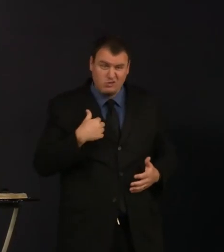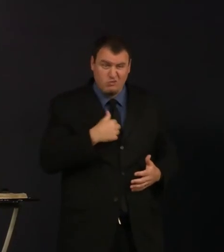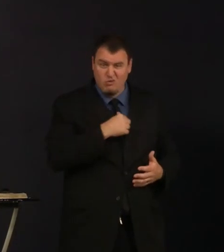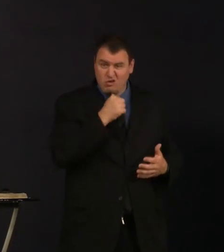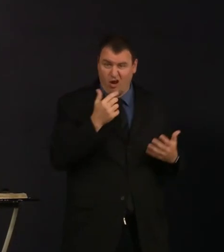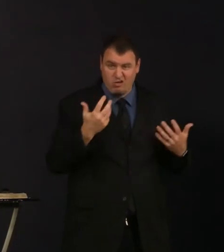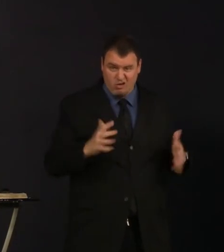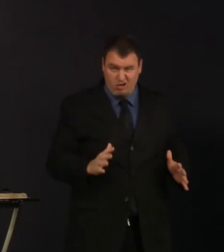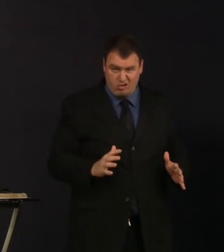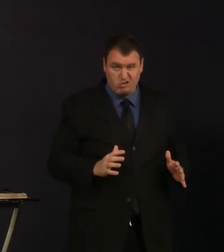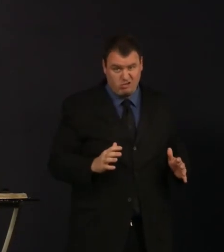And it's sad